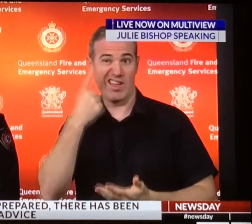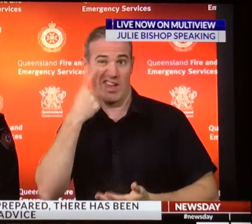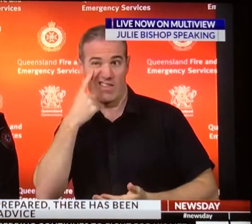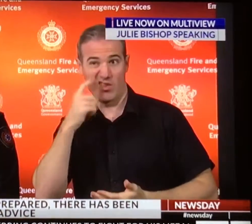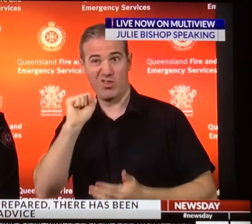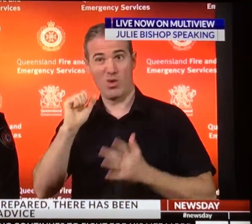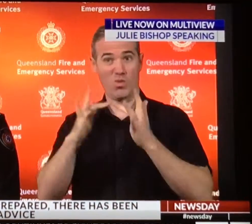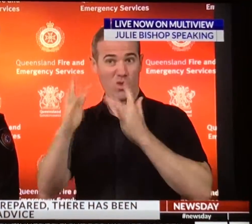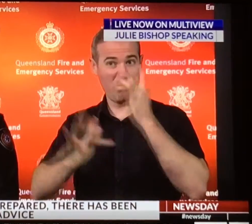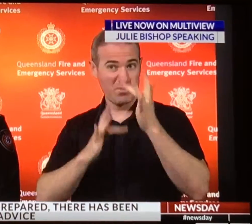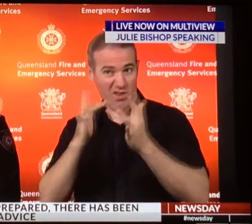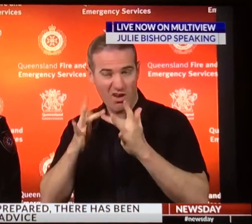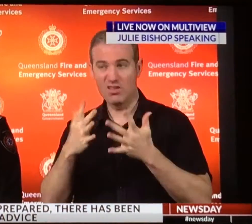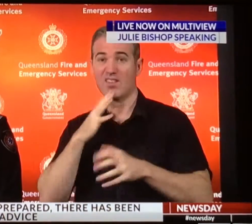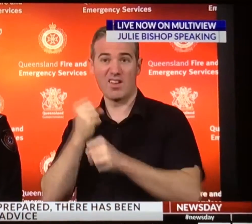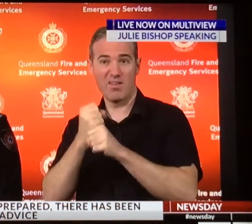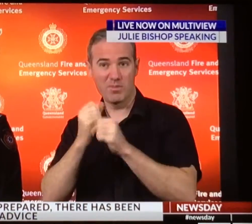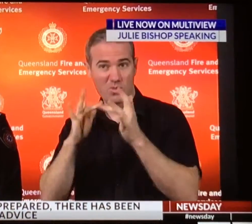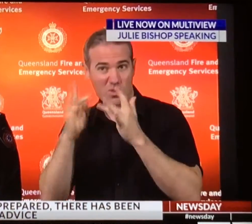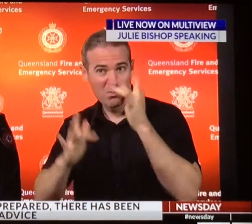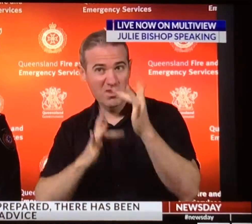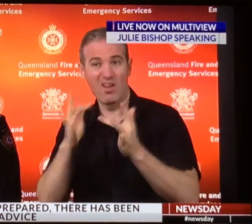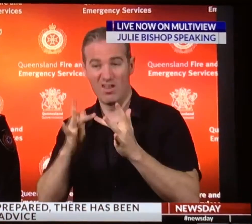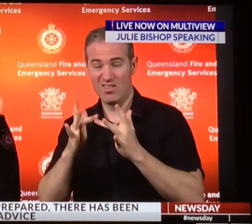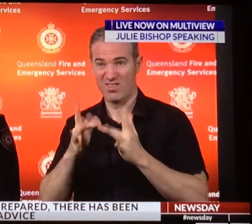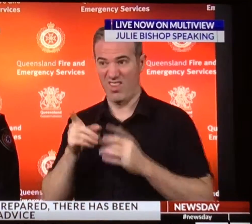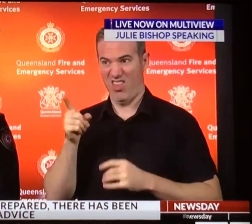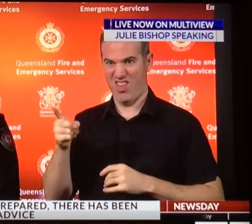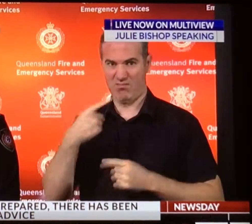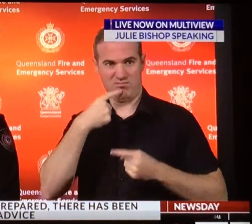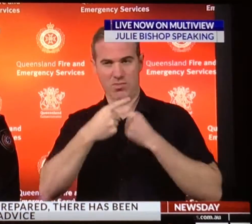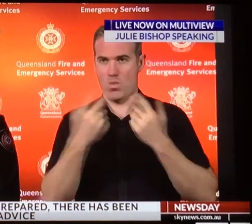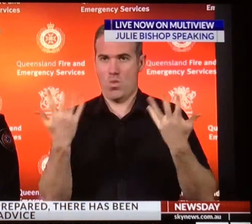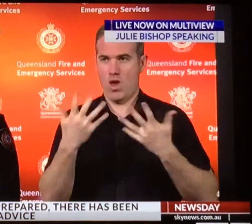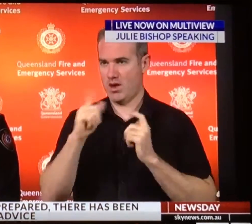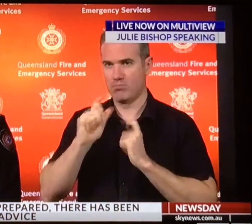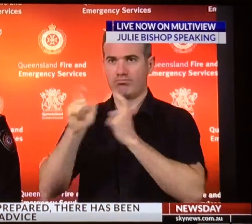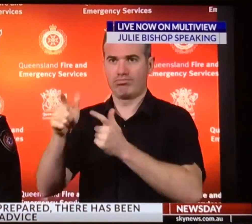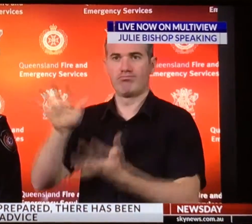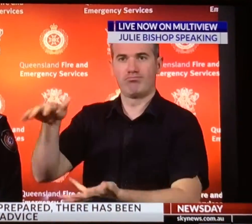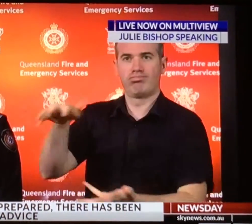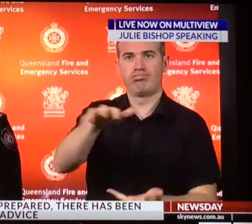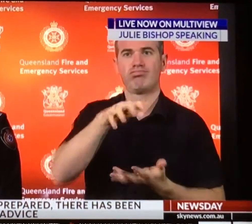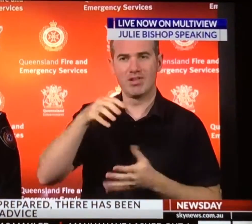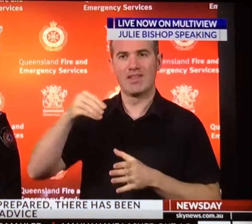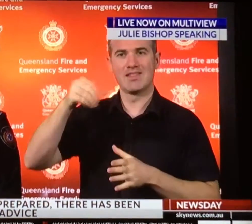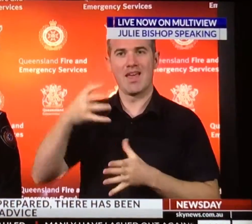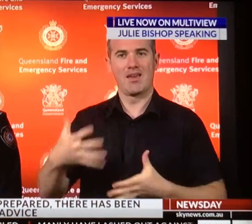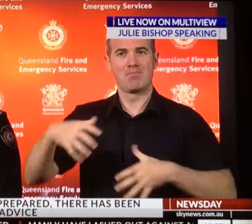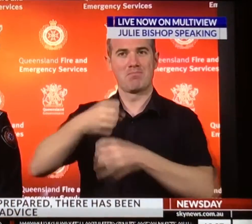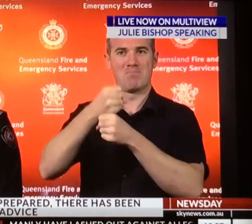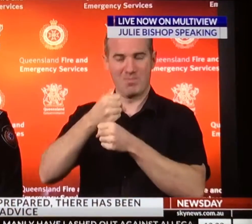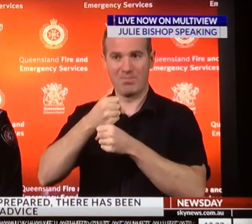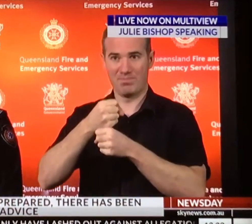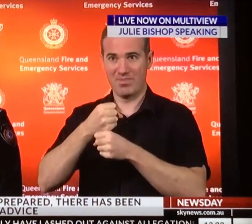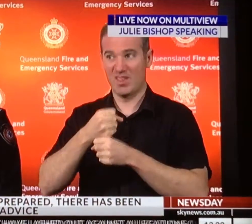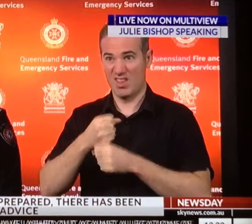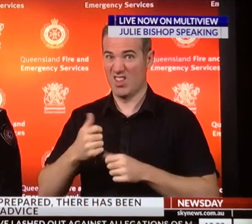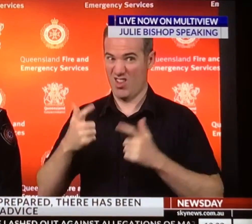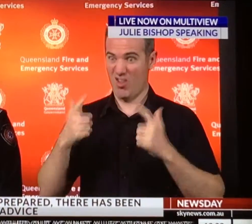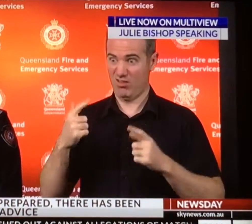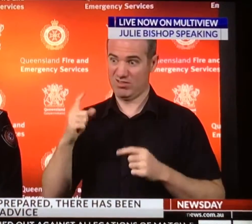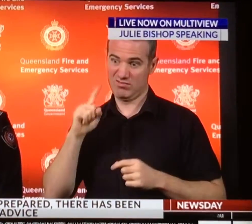also the local government websites, they will identify where those locations are. There's been significant movement around there